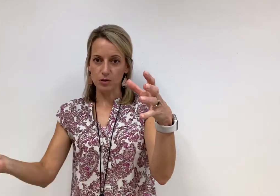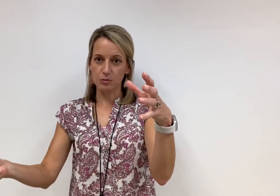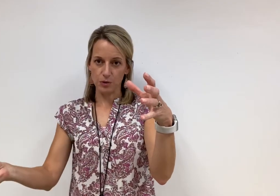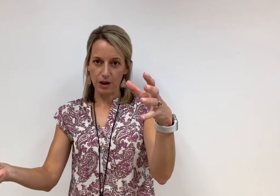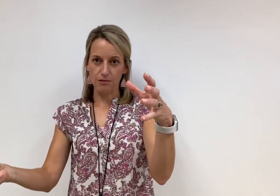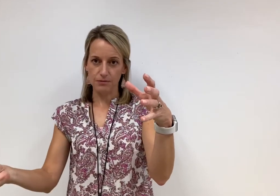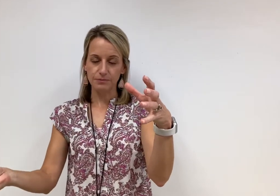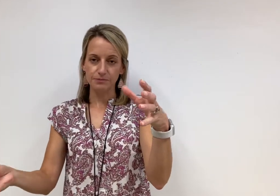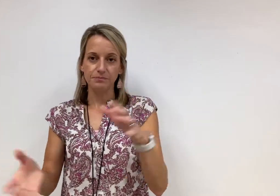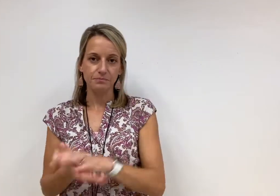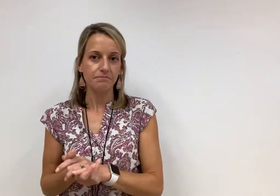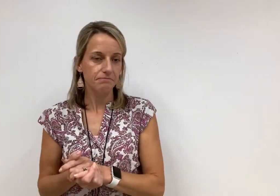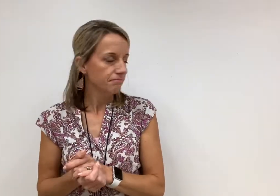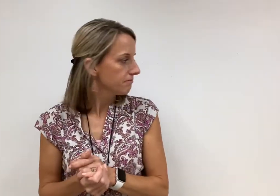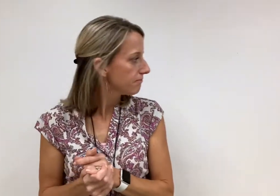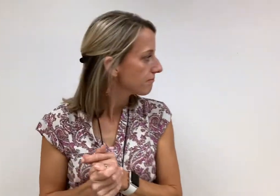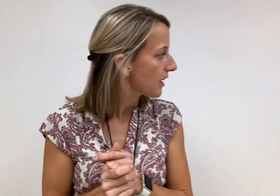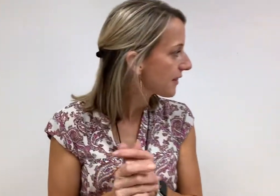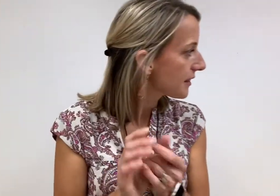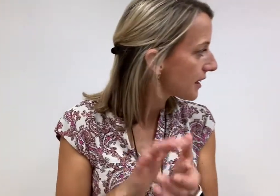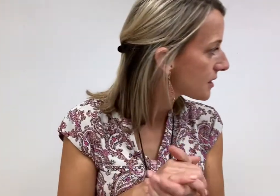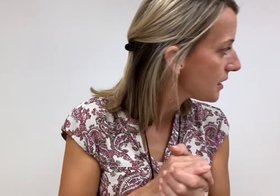balloon out. I think that's it.